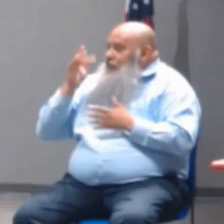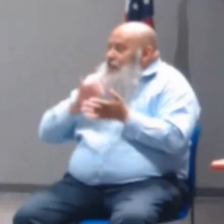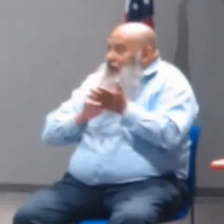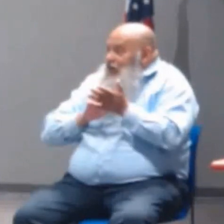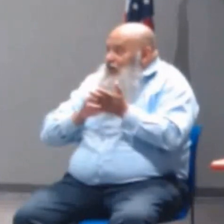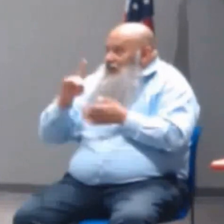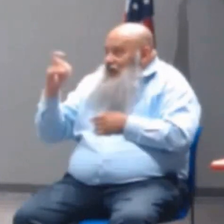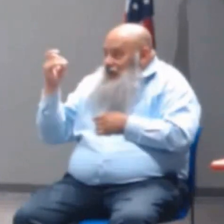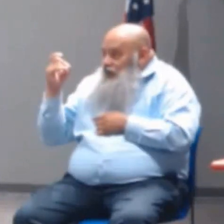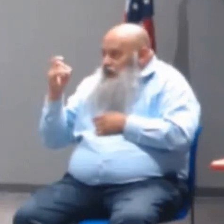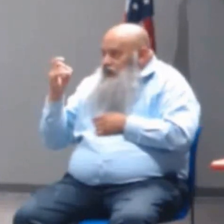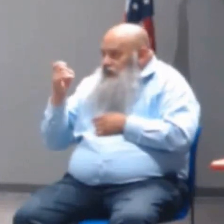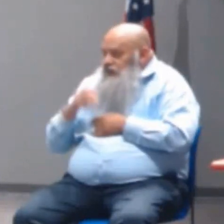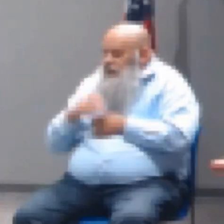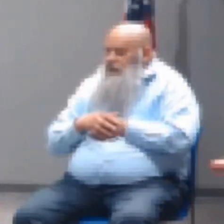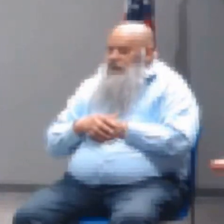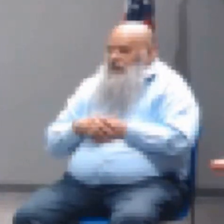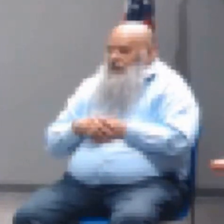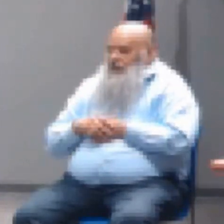diagnosis.